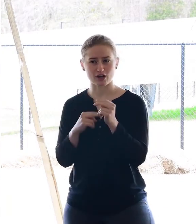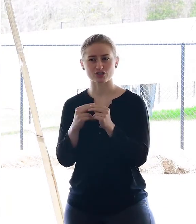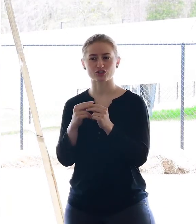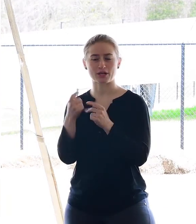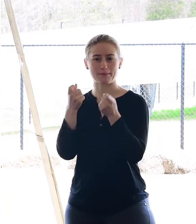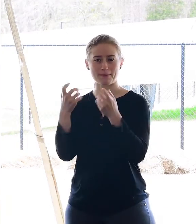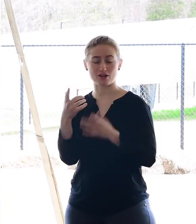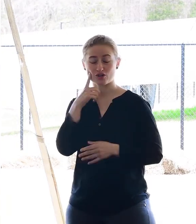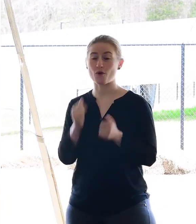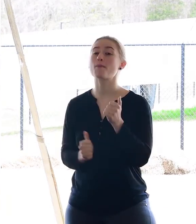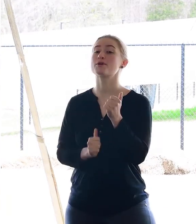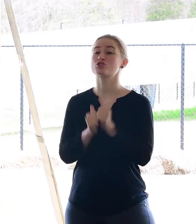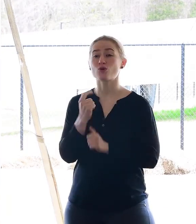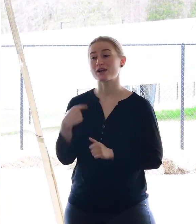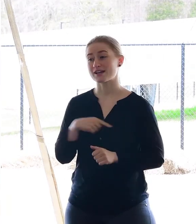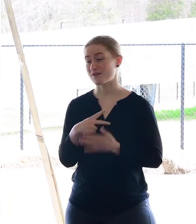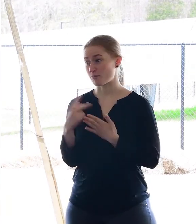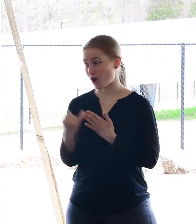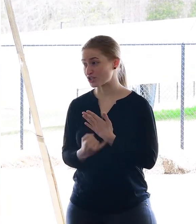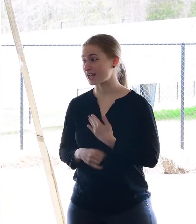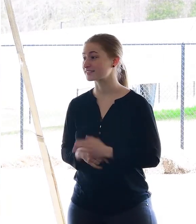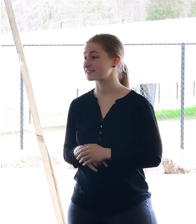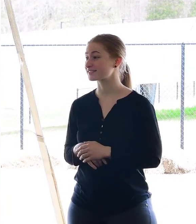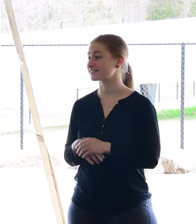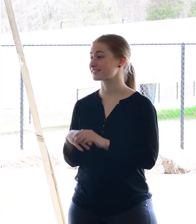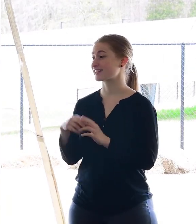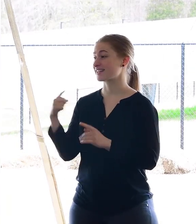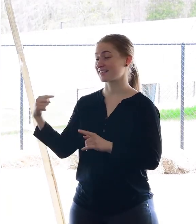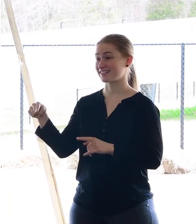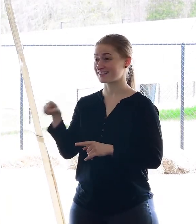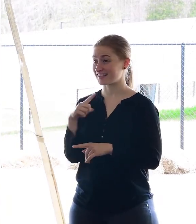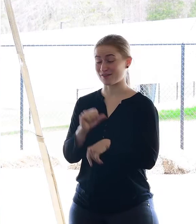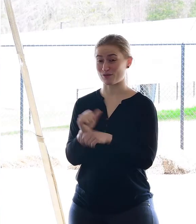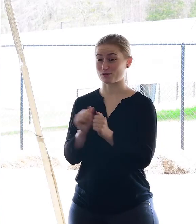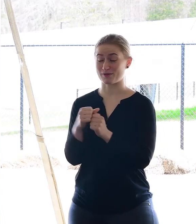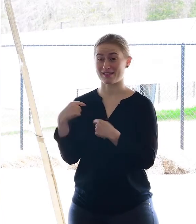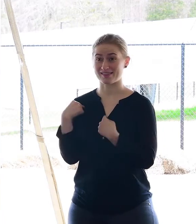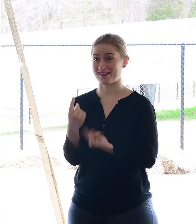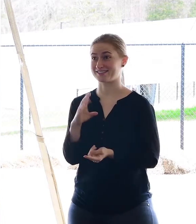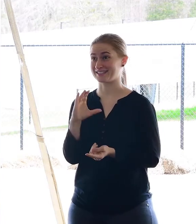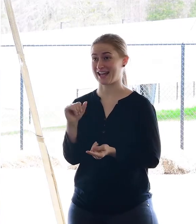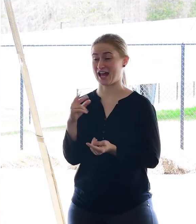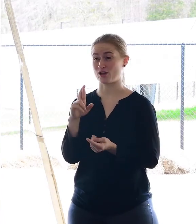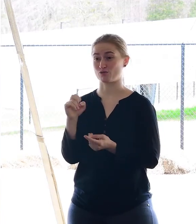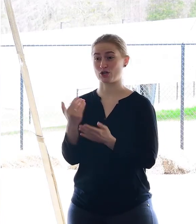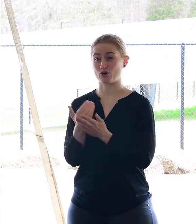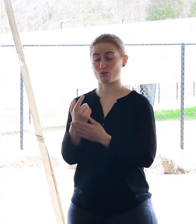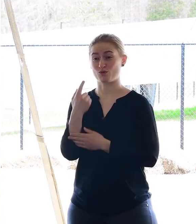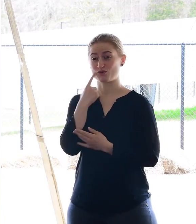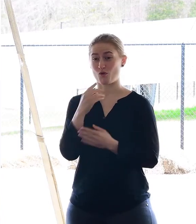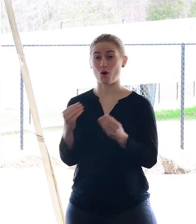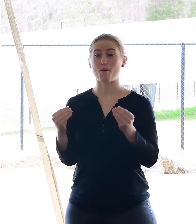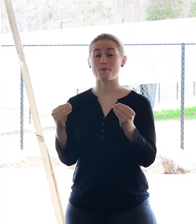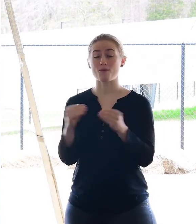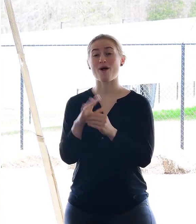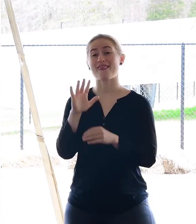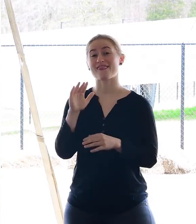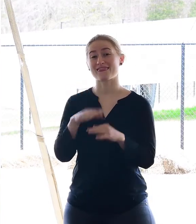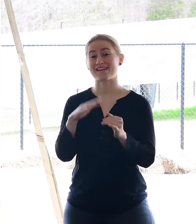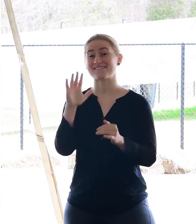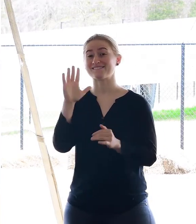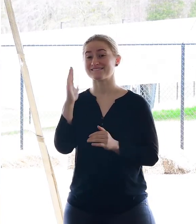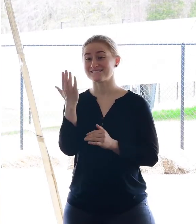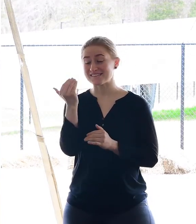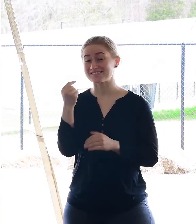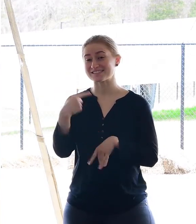manager on the majority of these projects, as they have done for us at CI Renewables more than 15 times over the last